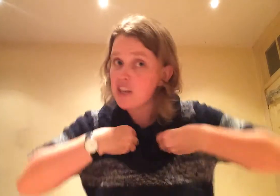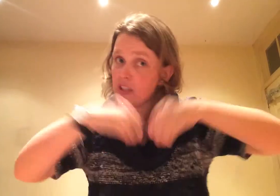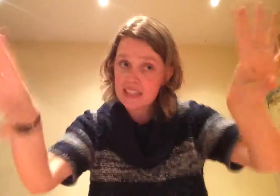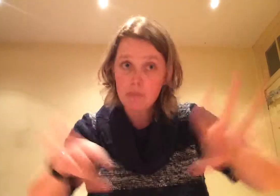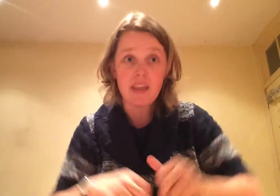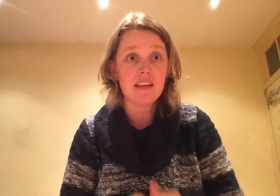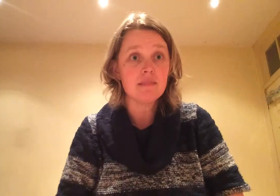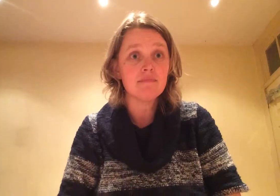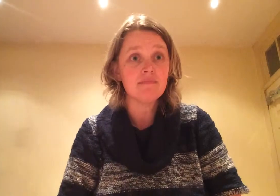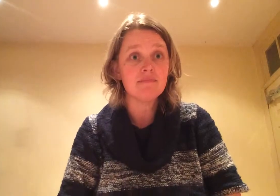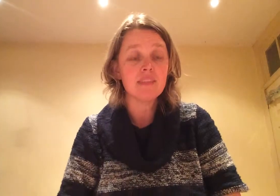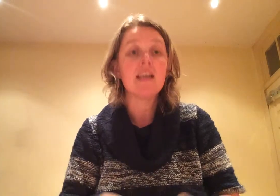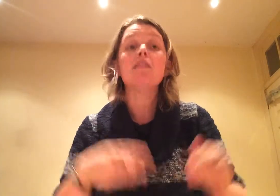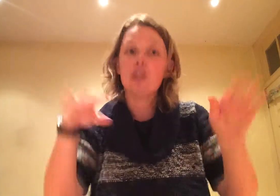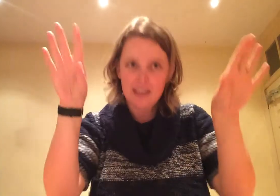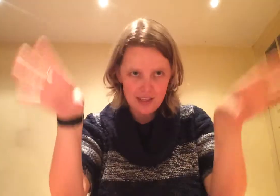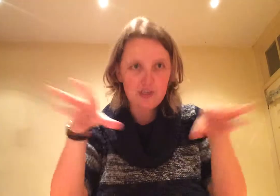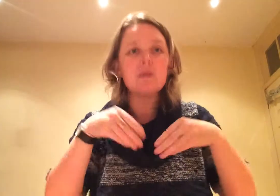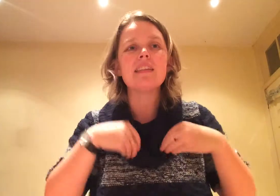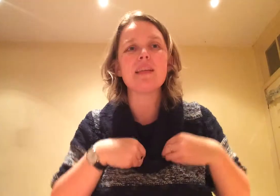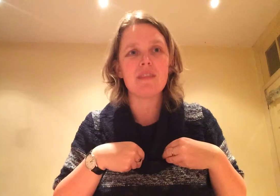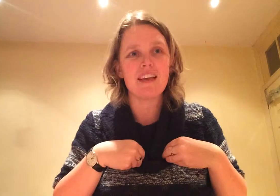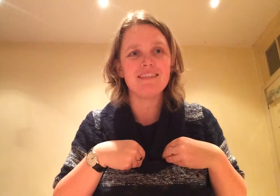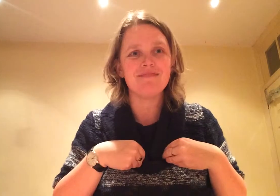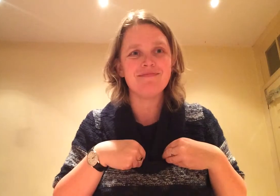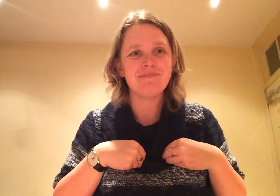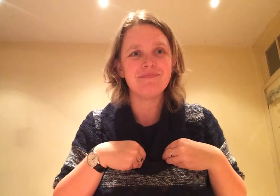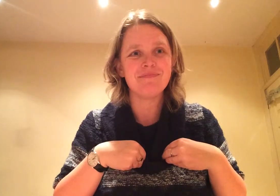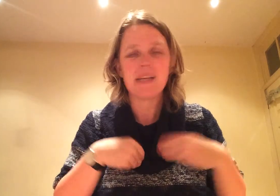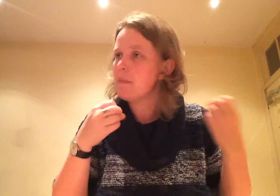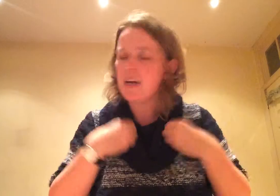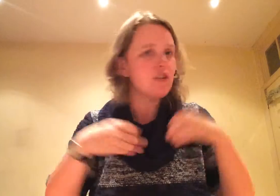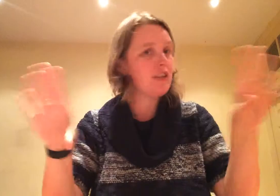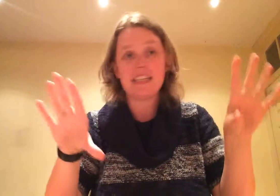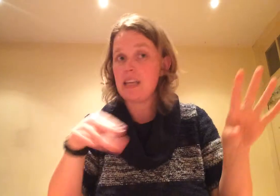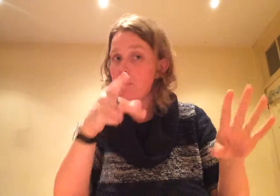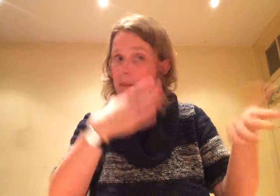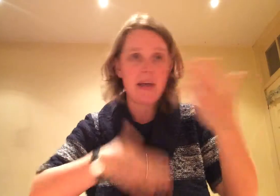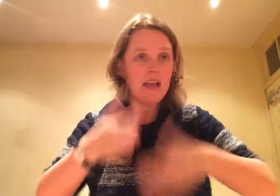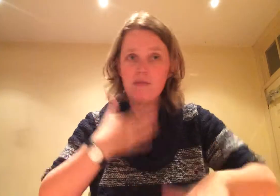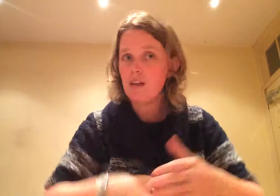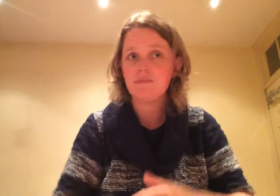don't accept that. Okay, yes, I do accept that. I don't accept that behaviour.